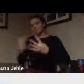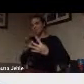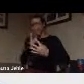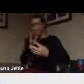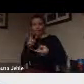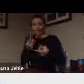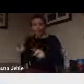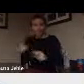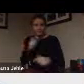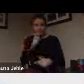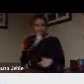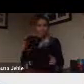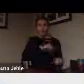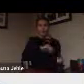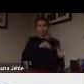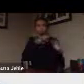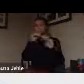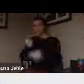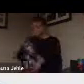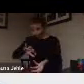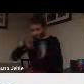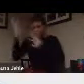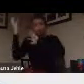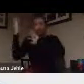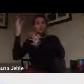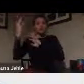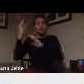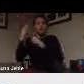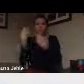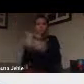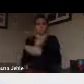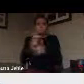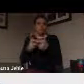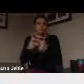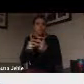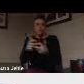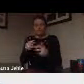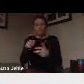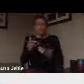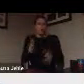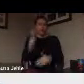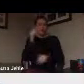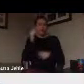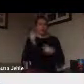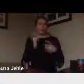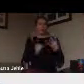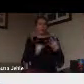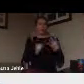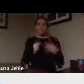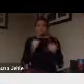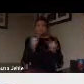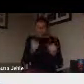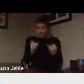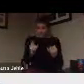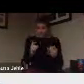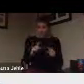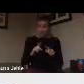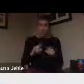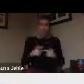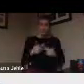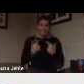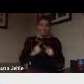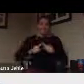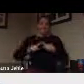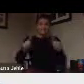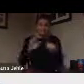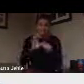completely thrown off whenever we do experience those new problems in a new culture. Yeah. So basically now that we're living in a different culture, we're